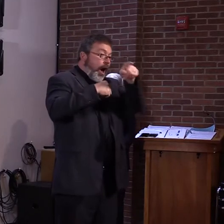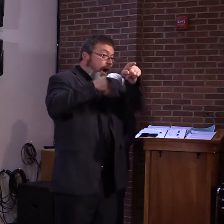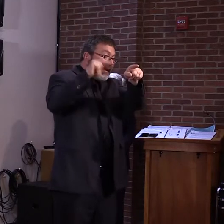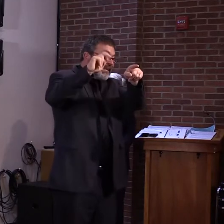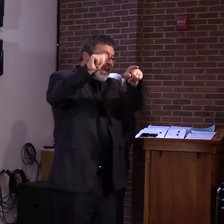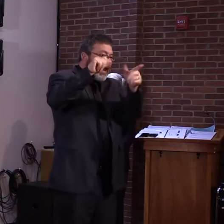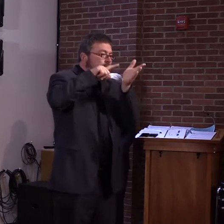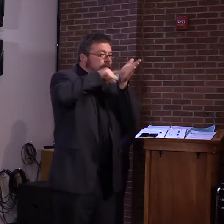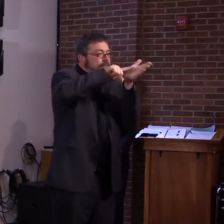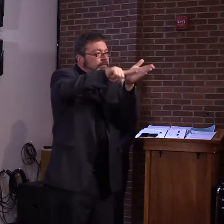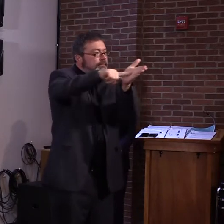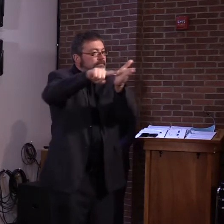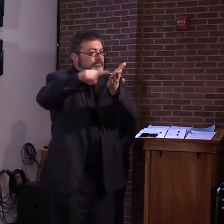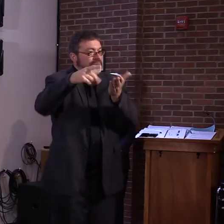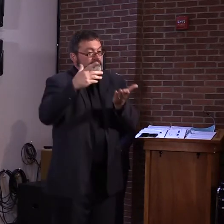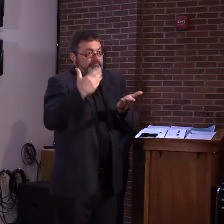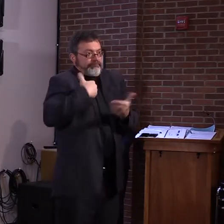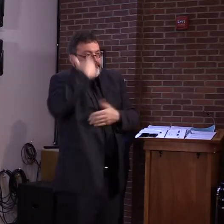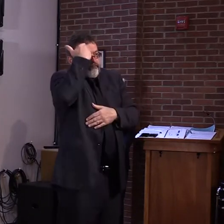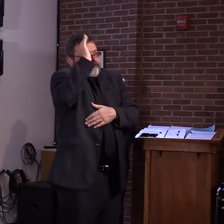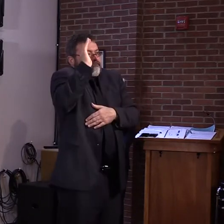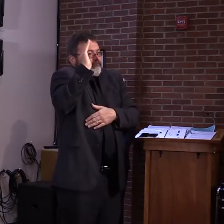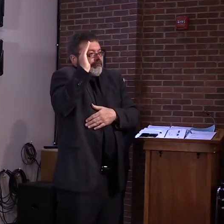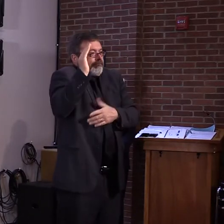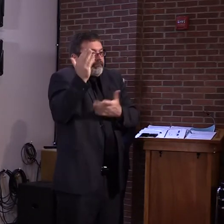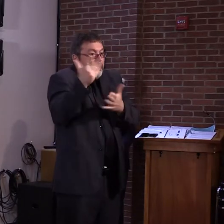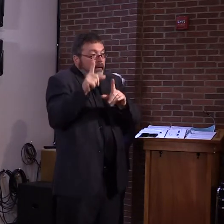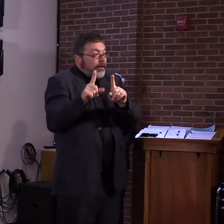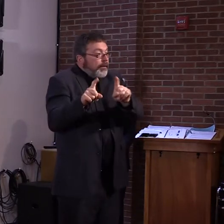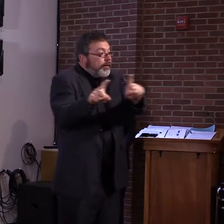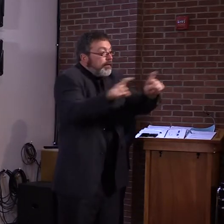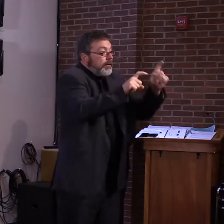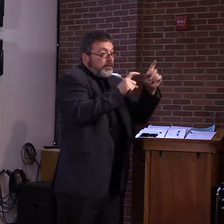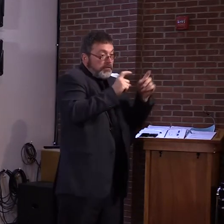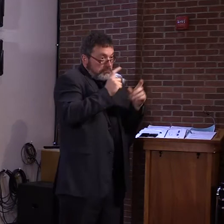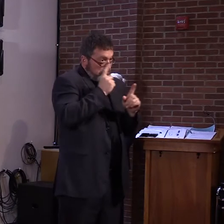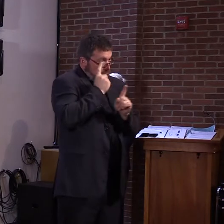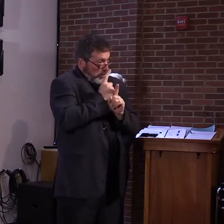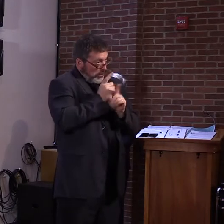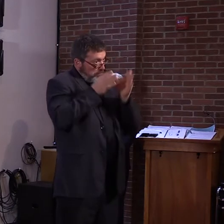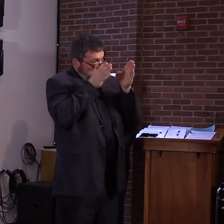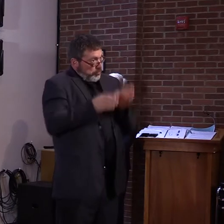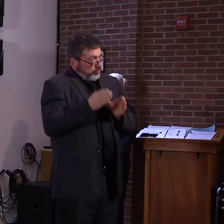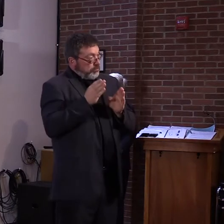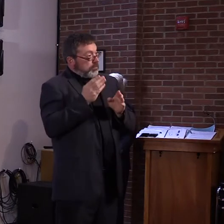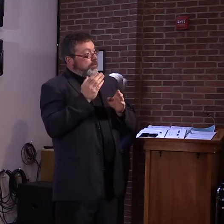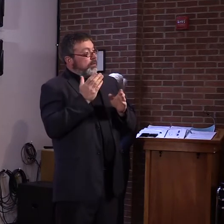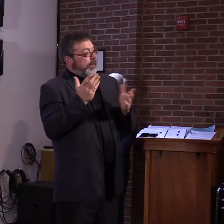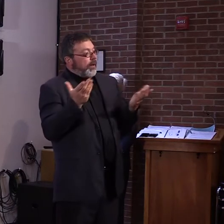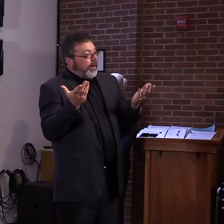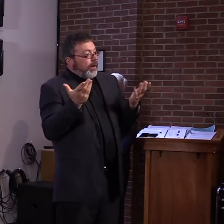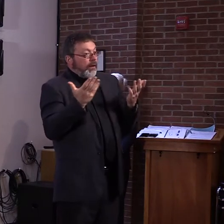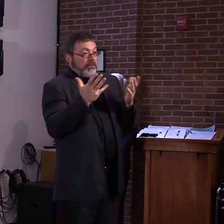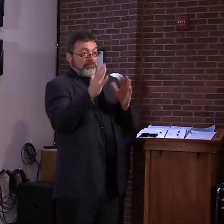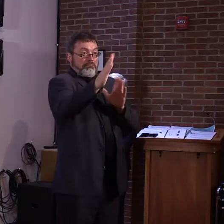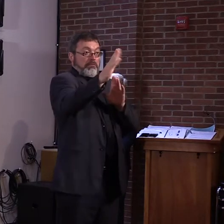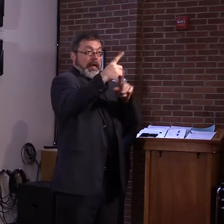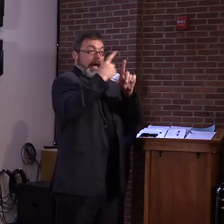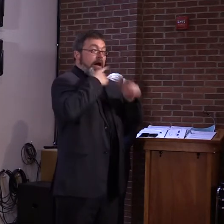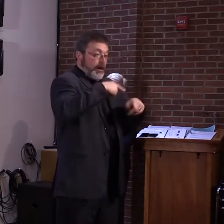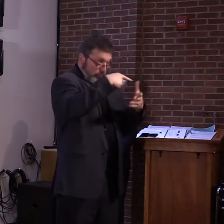I'm not sure that it went to the right people either. I'm not sure who the experts are. Or I would say when it comes to some